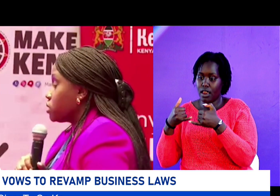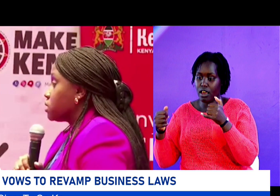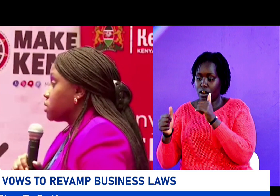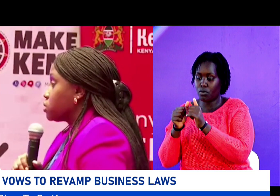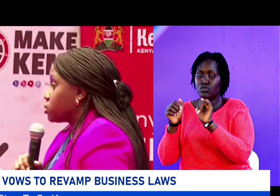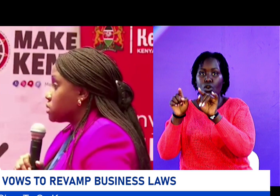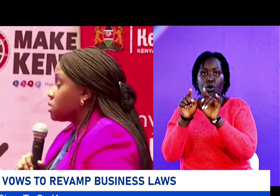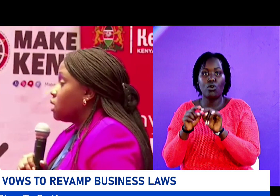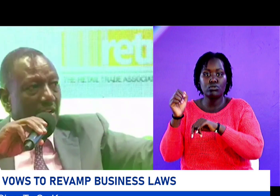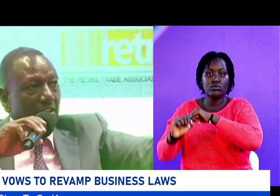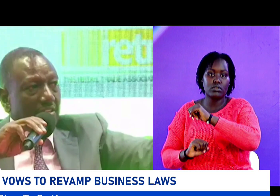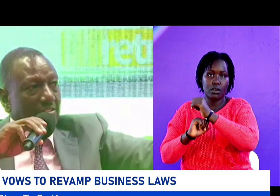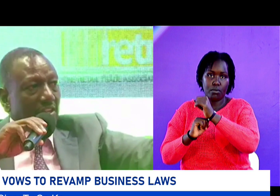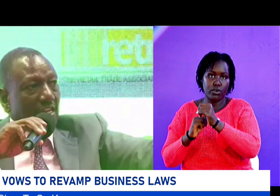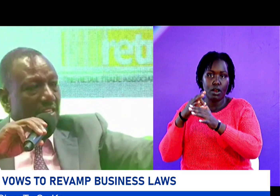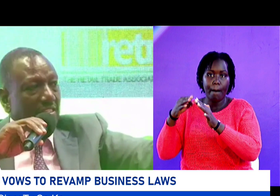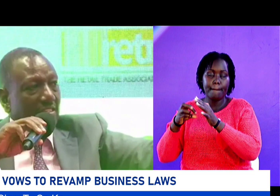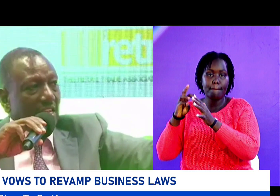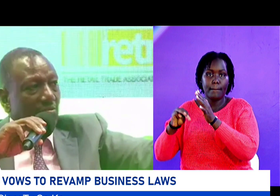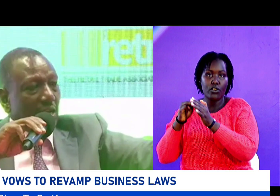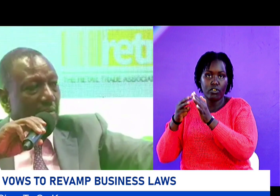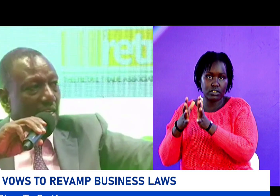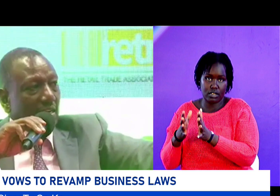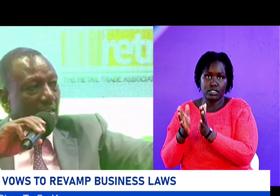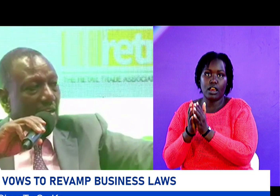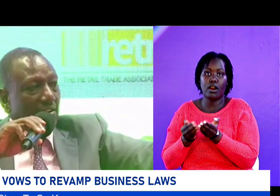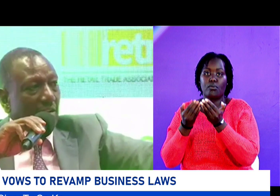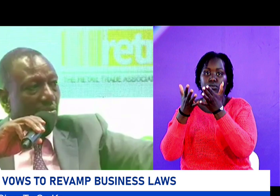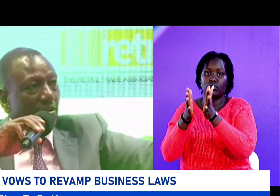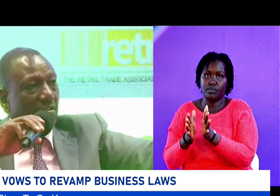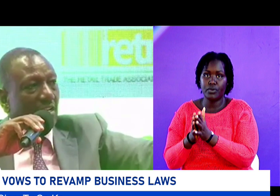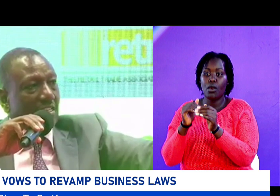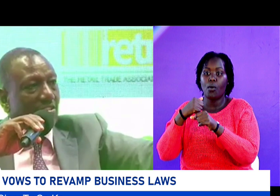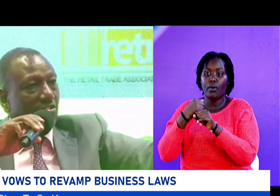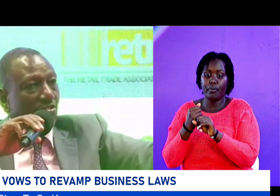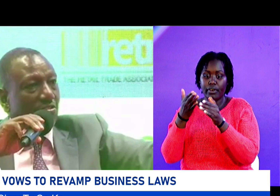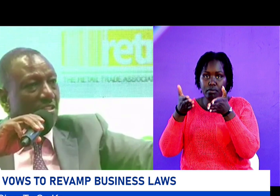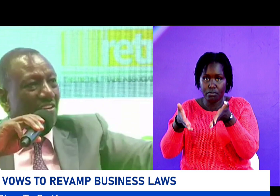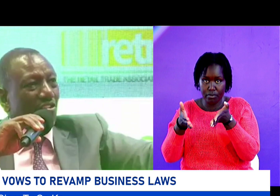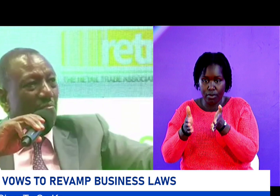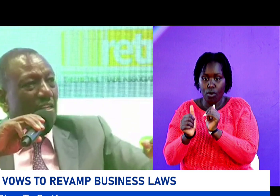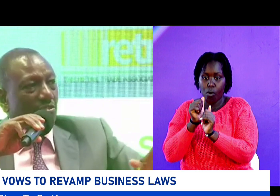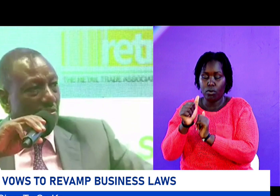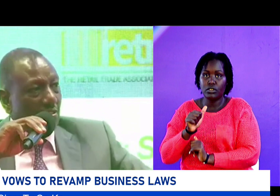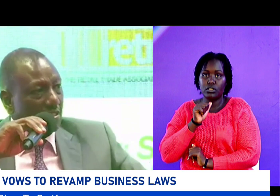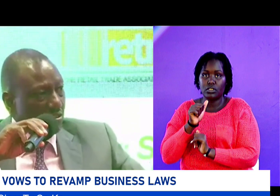manufacturers and exporters. This is credit that we are making available that is not commercial. Is it